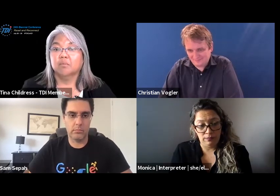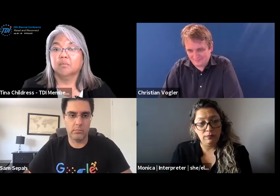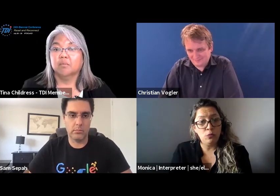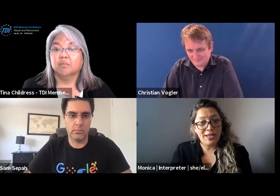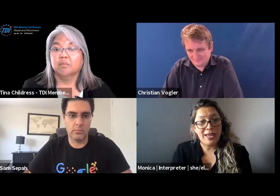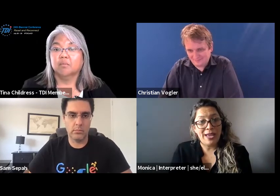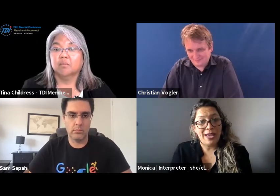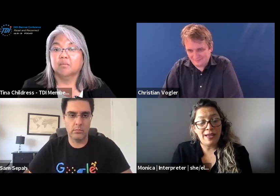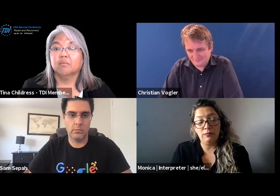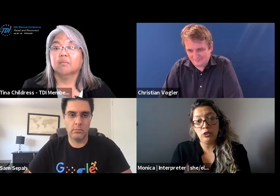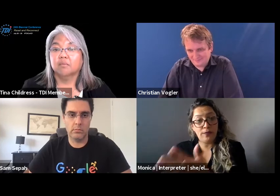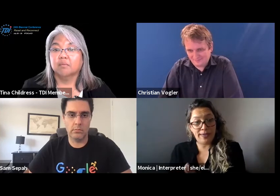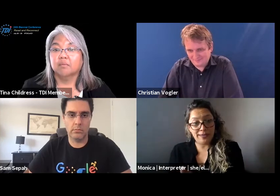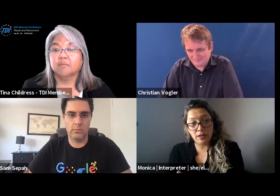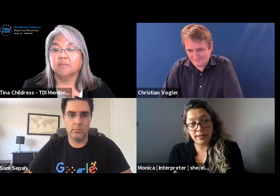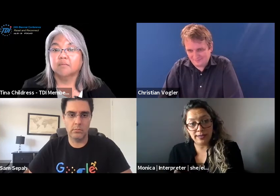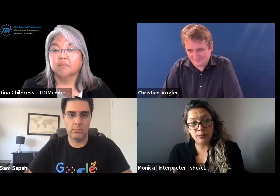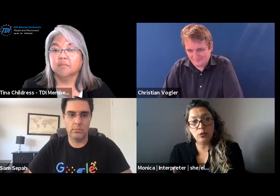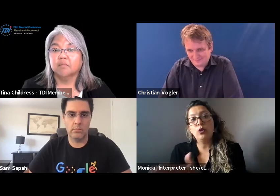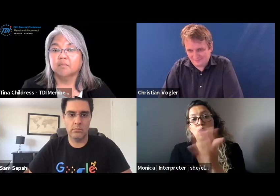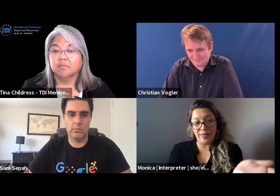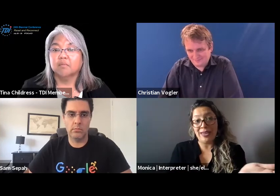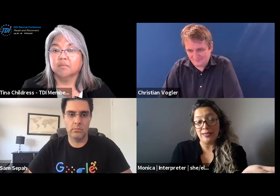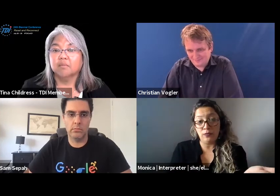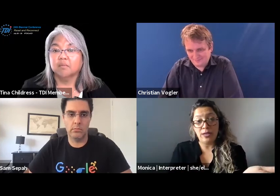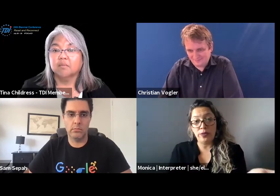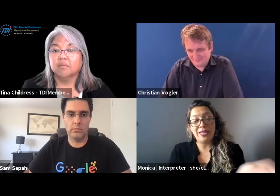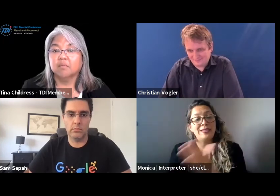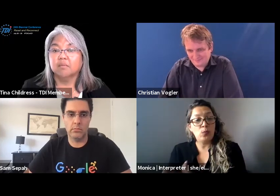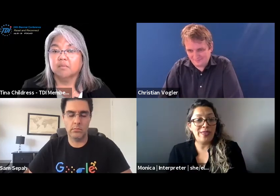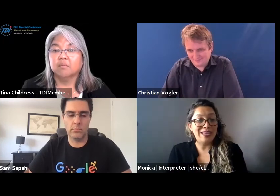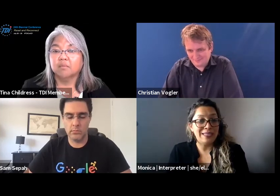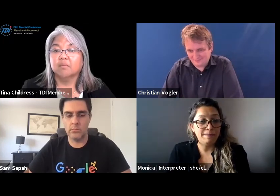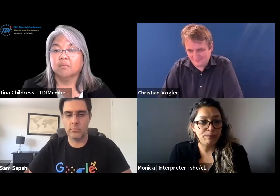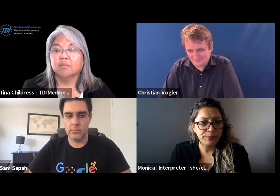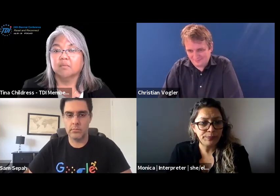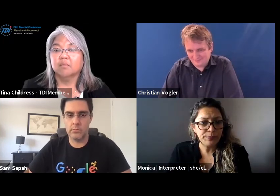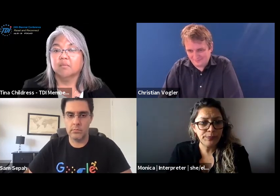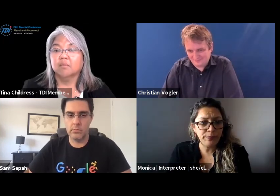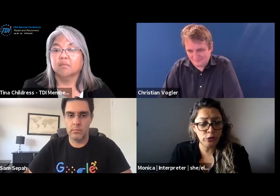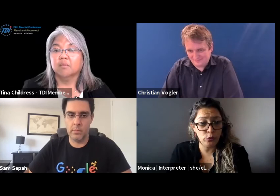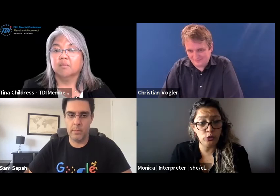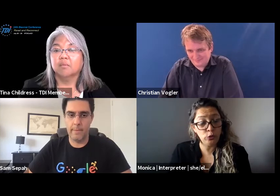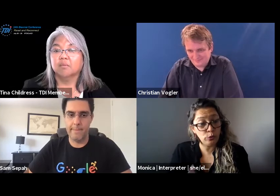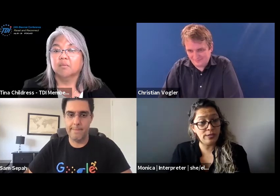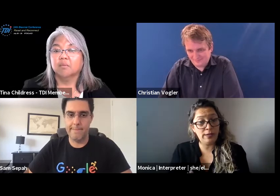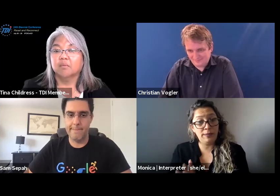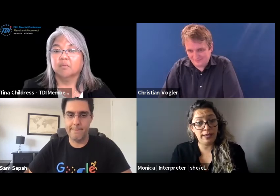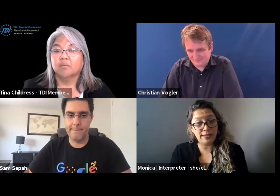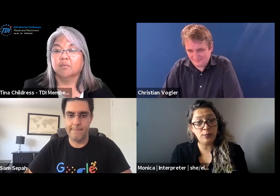you might have a survey that is not accessible or one that is, right? One that is and one that isn't. So do you use the accessible